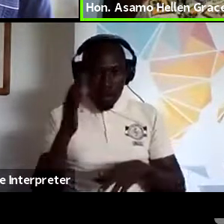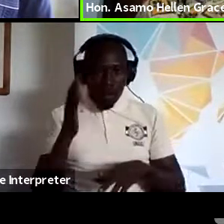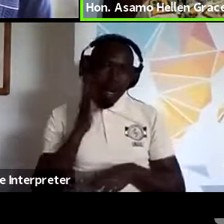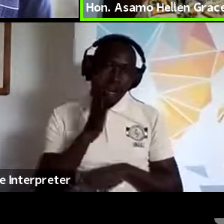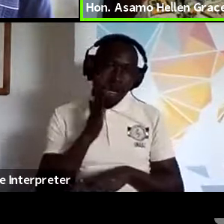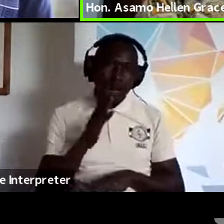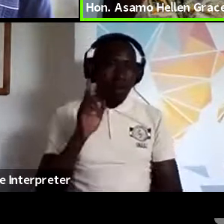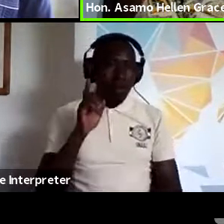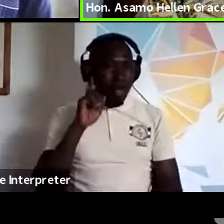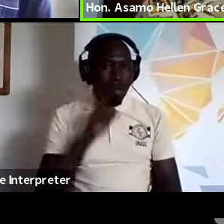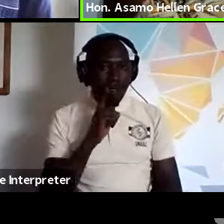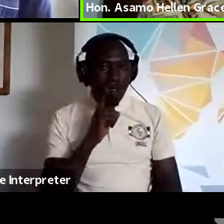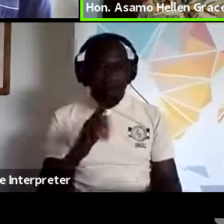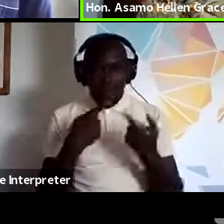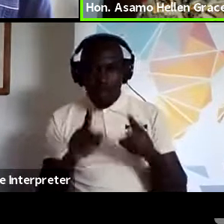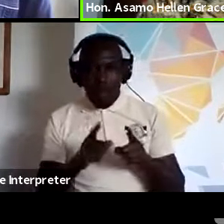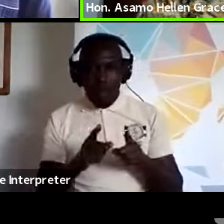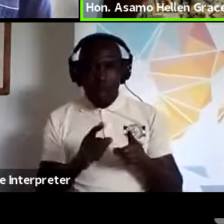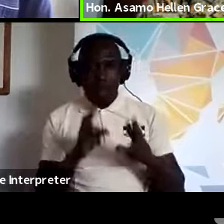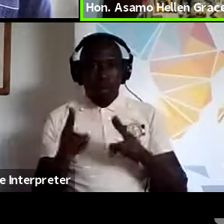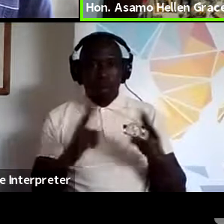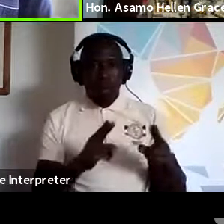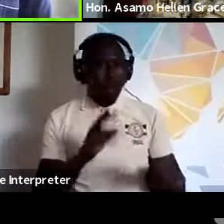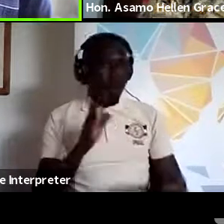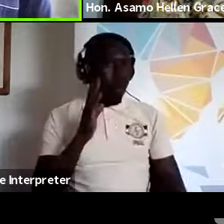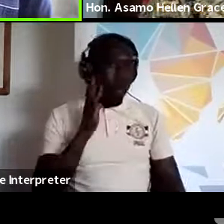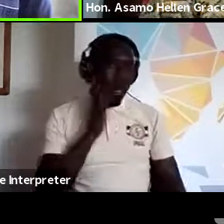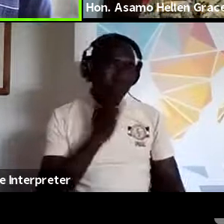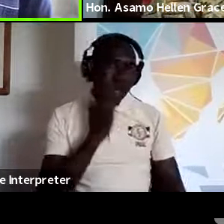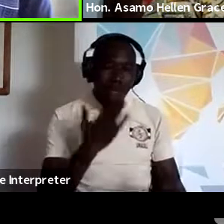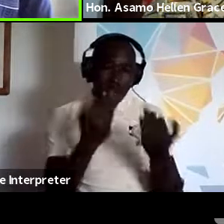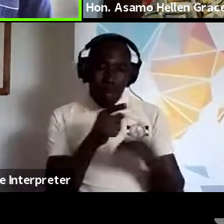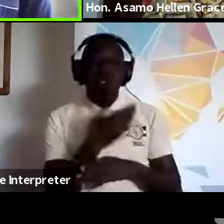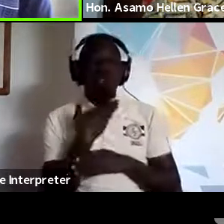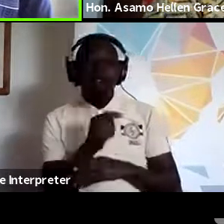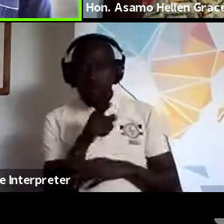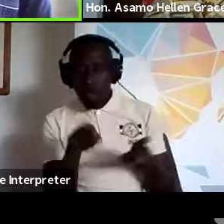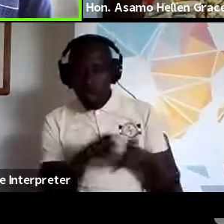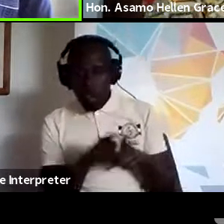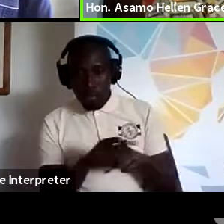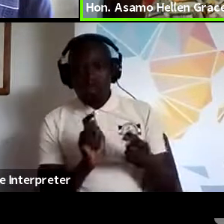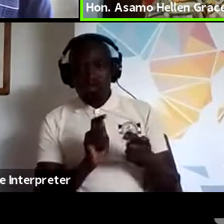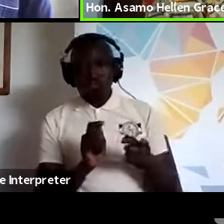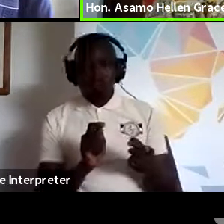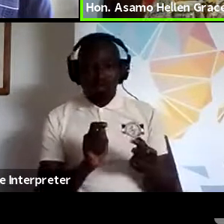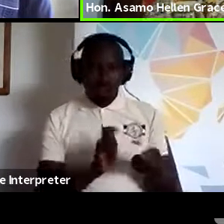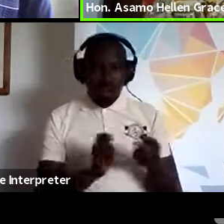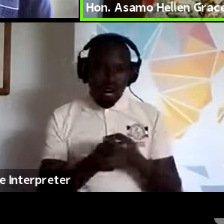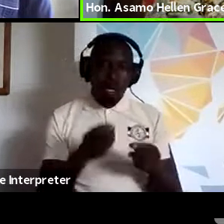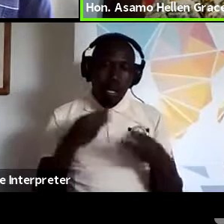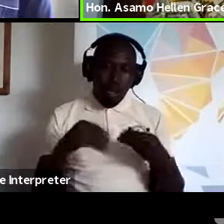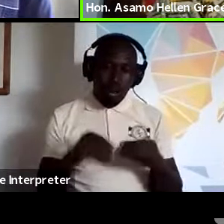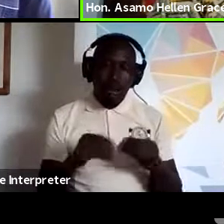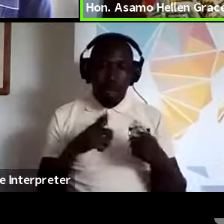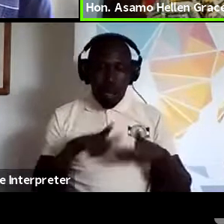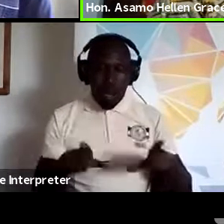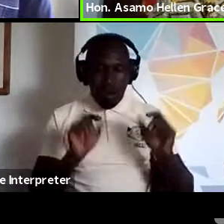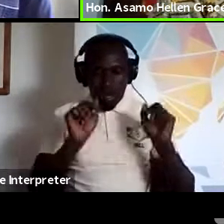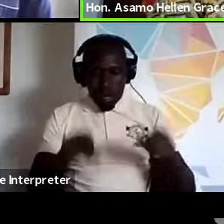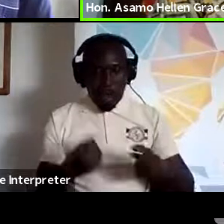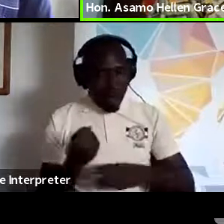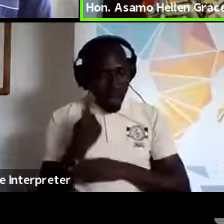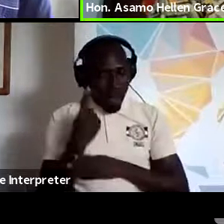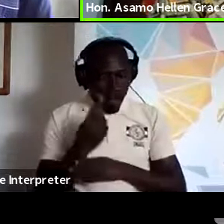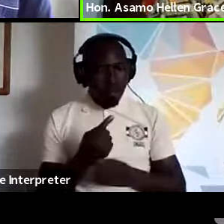deaf is different from the normal English. So you need to put these documents into a language that they can understand. He has